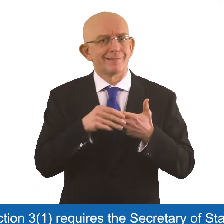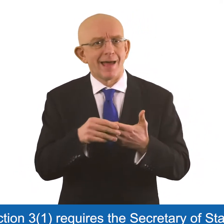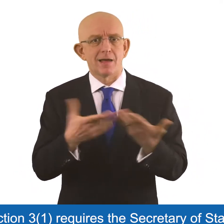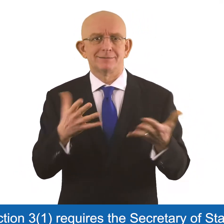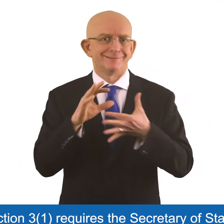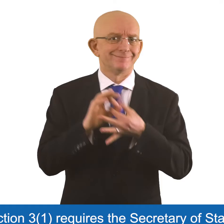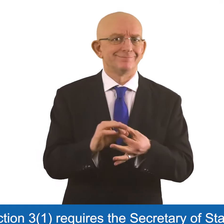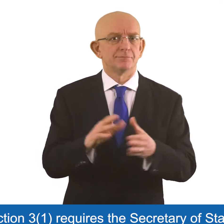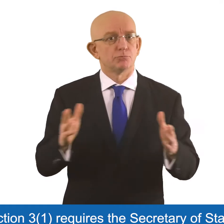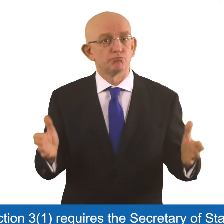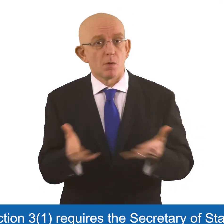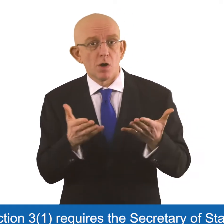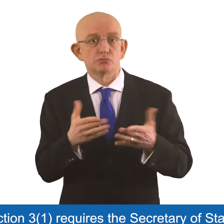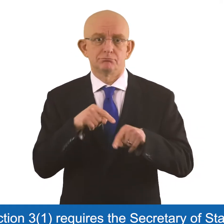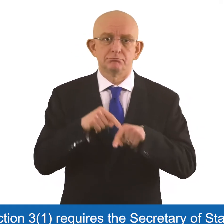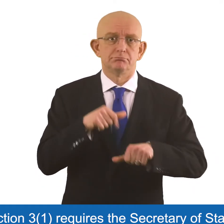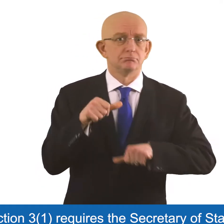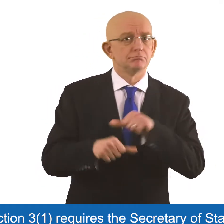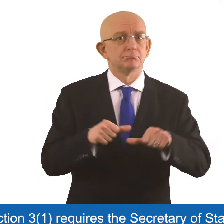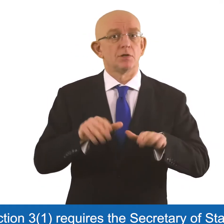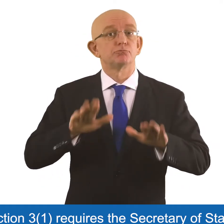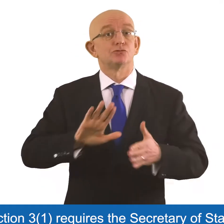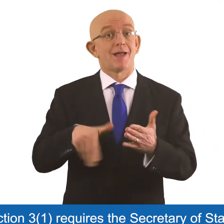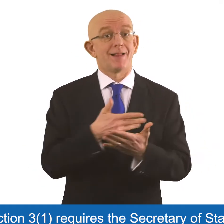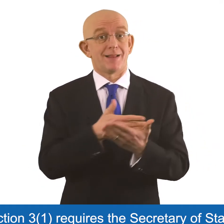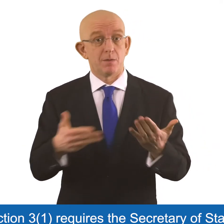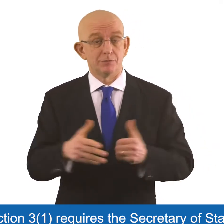promotion and facilitation of British Sign Language.